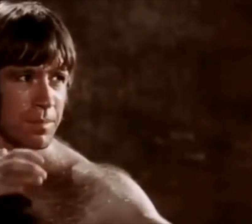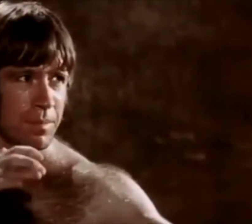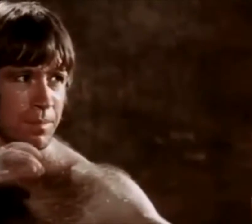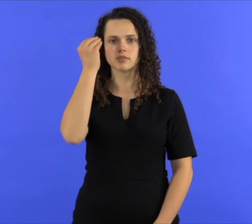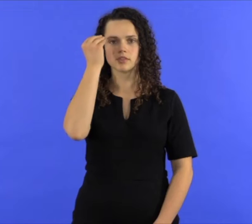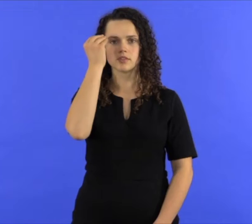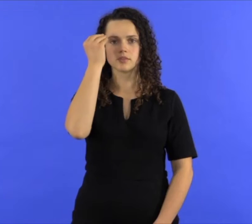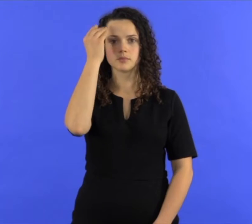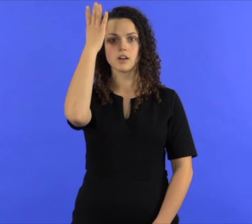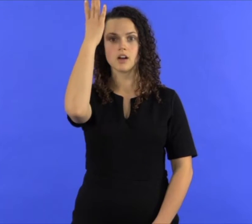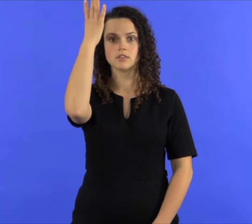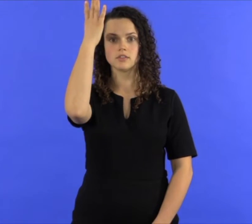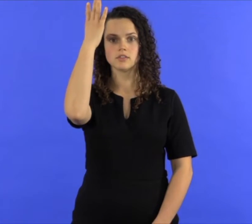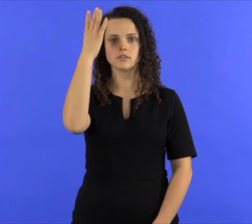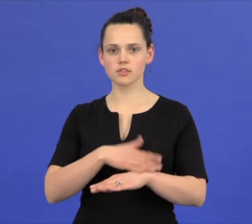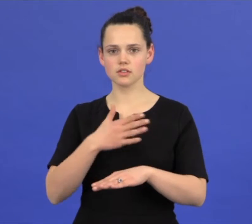says it's cool for cats, it's cool for cats